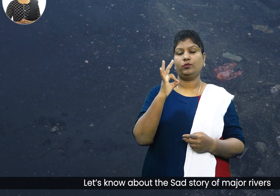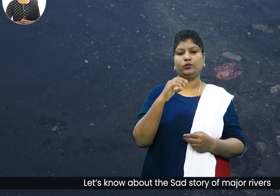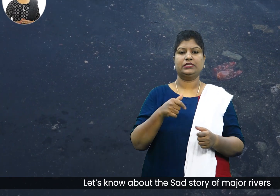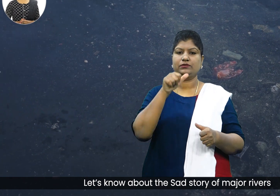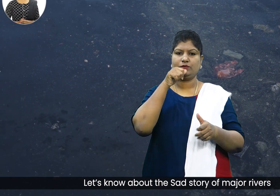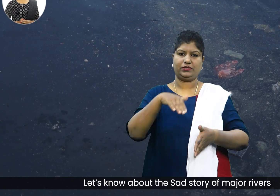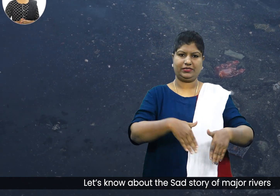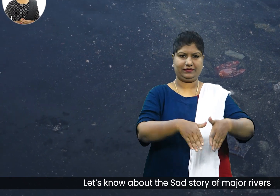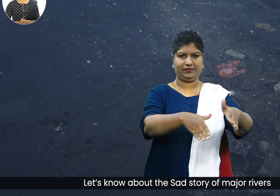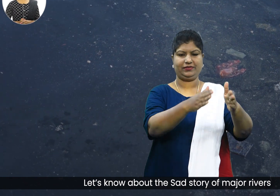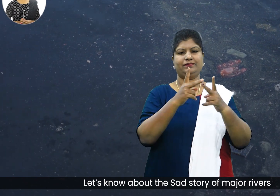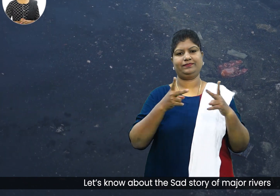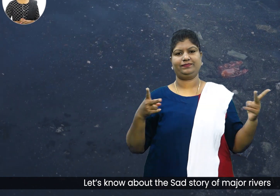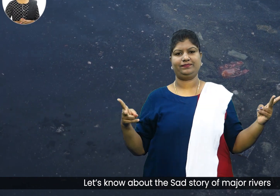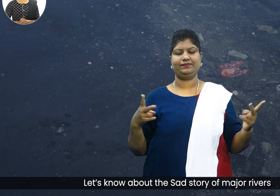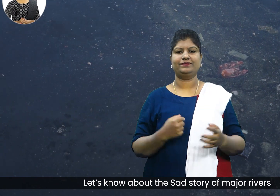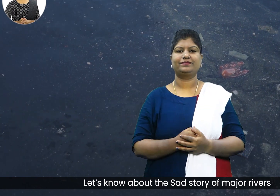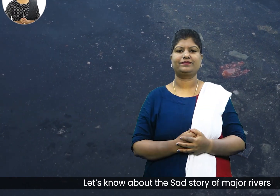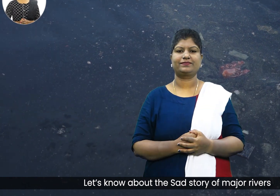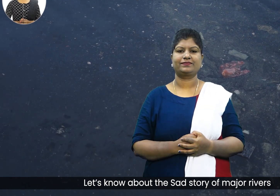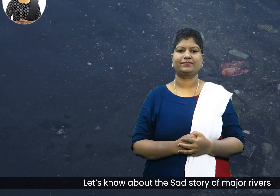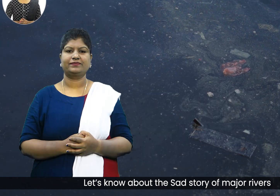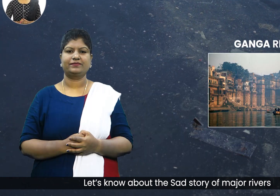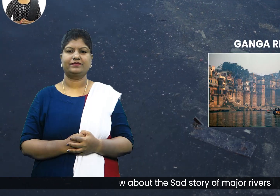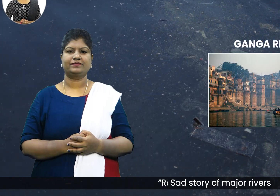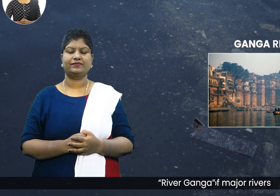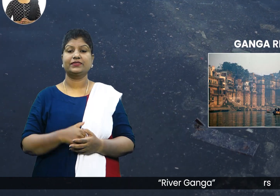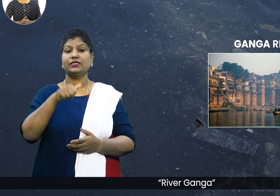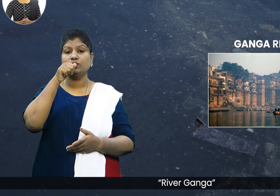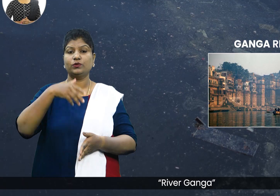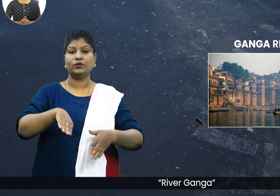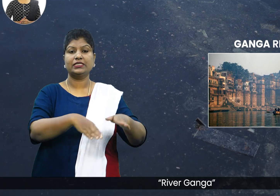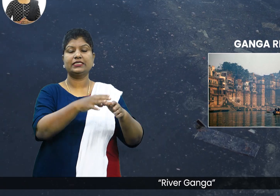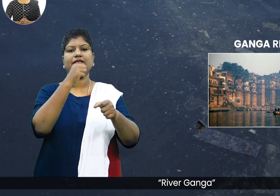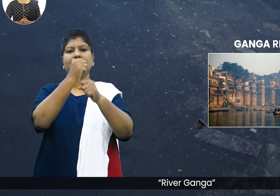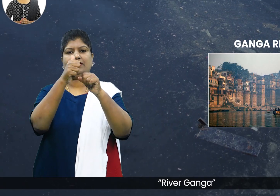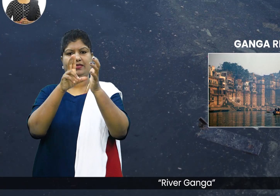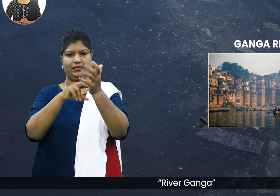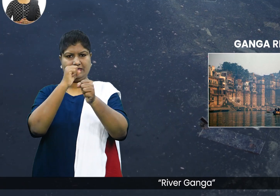River Ganga.